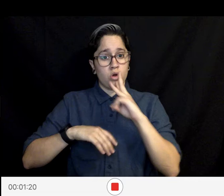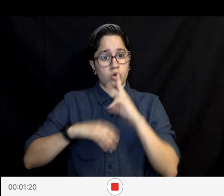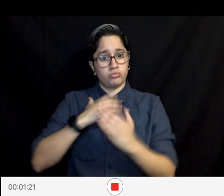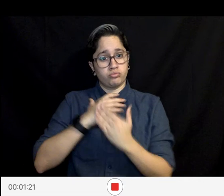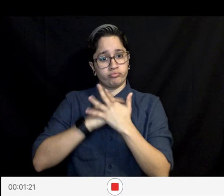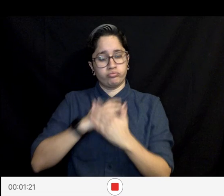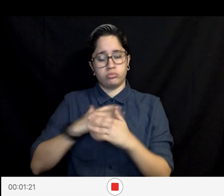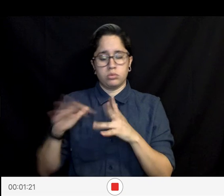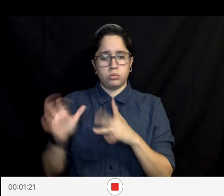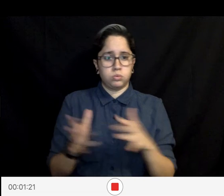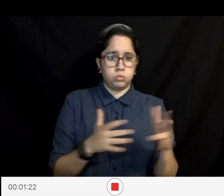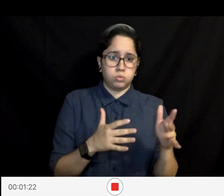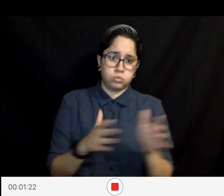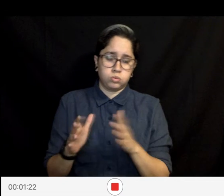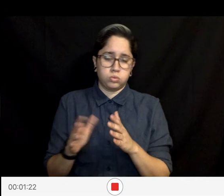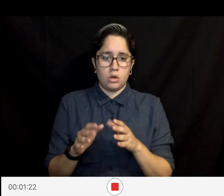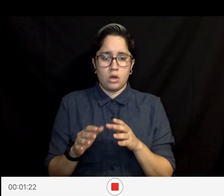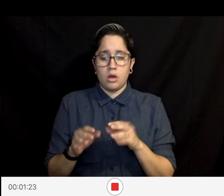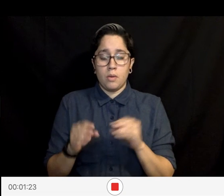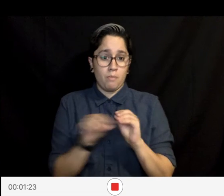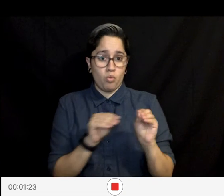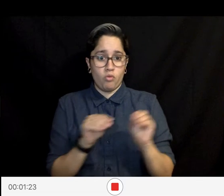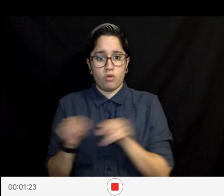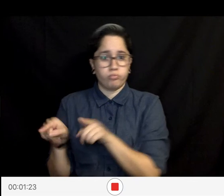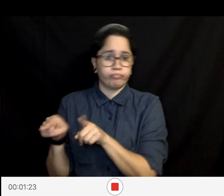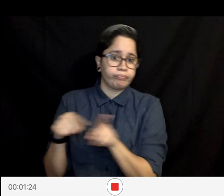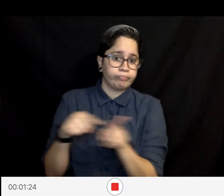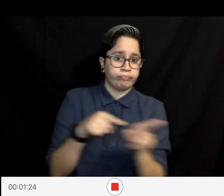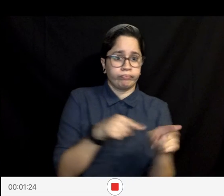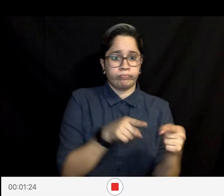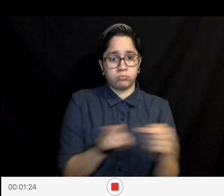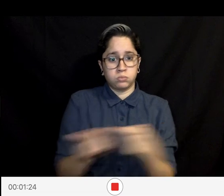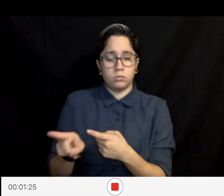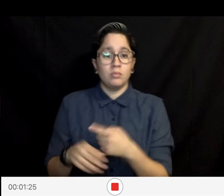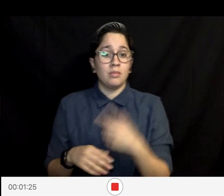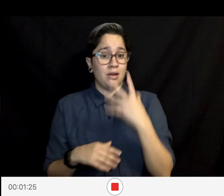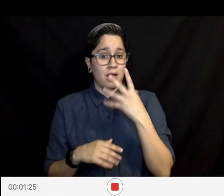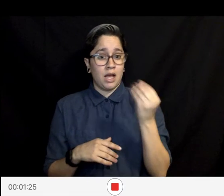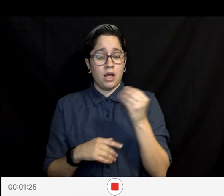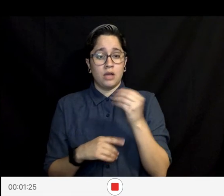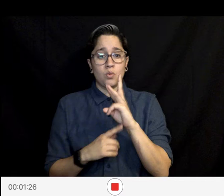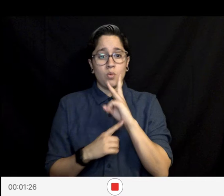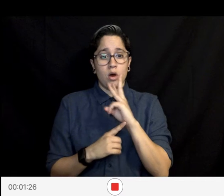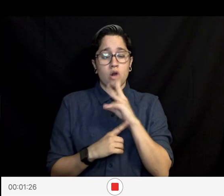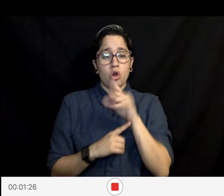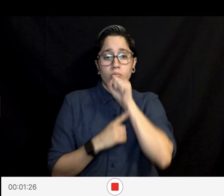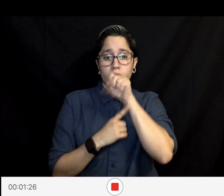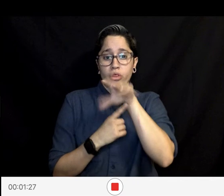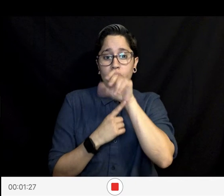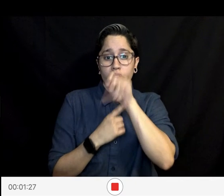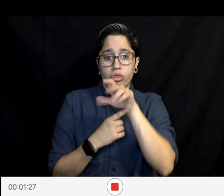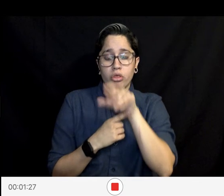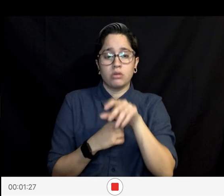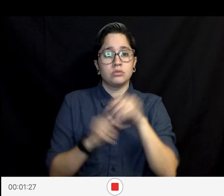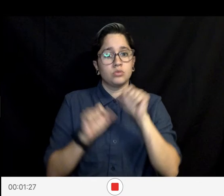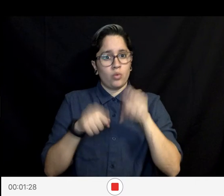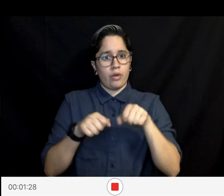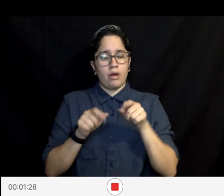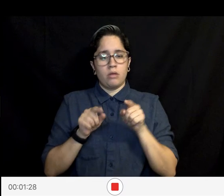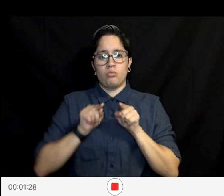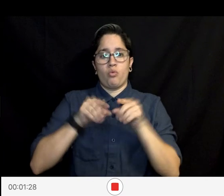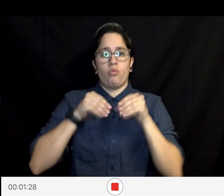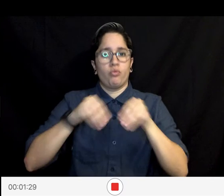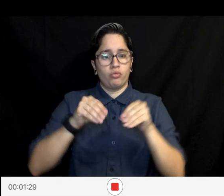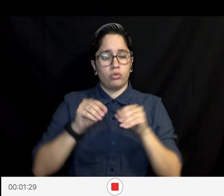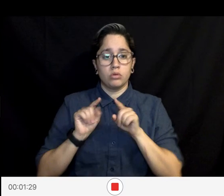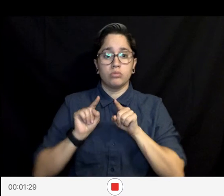mouths and their bell-shaped top to propel themselves forward. The water content in different species of